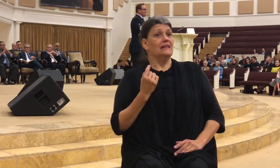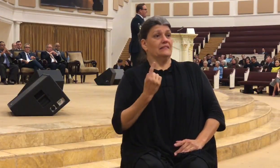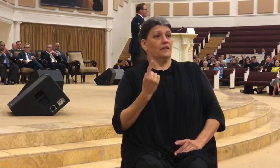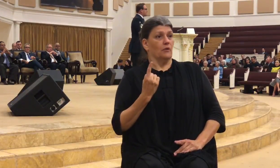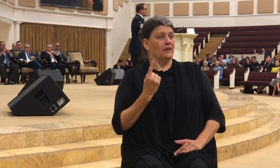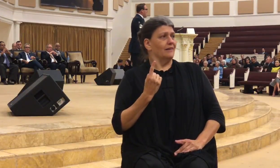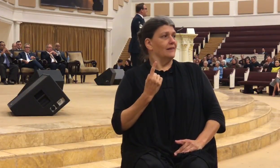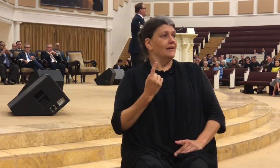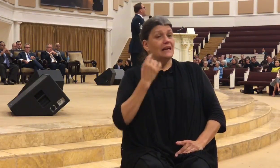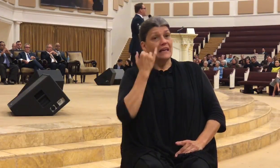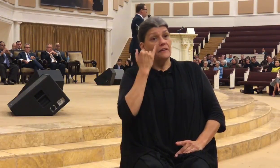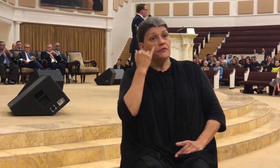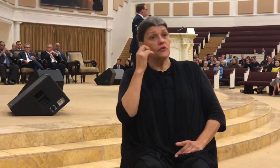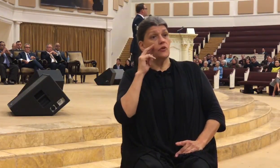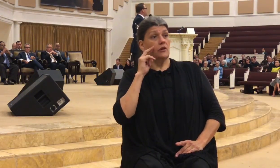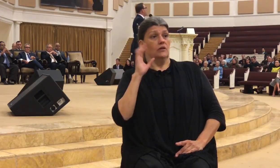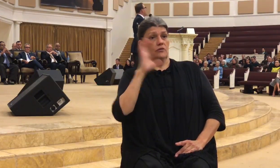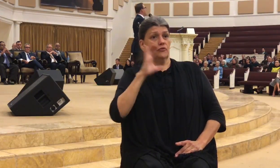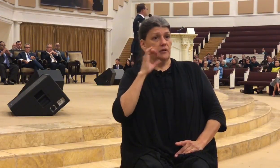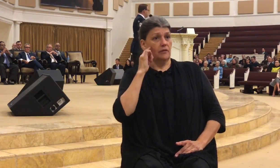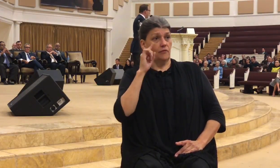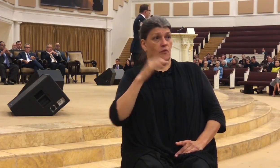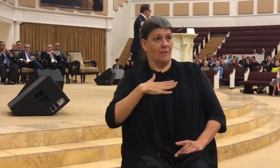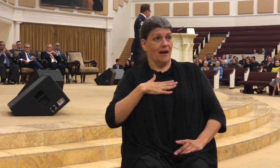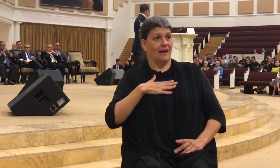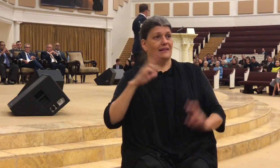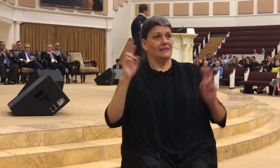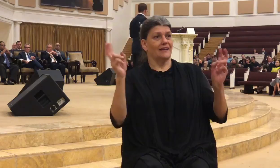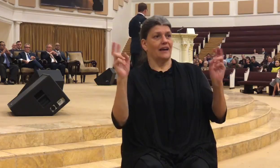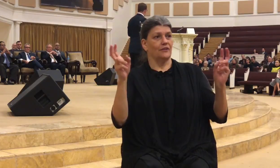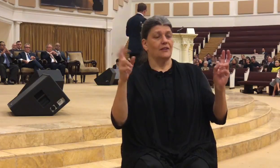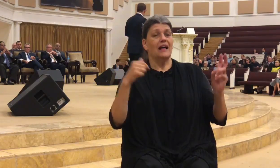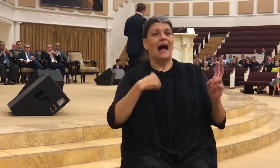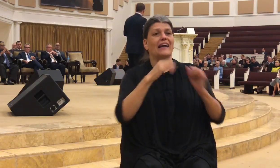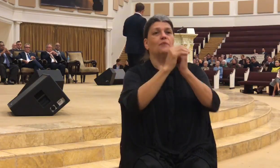looking for my title, tonight I am worship inciter.